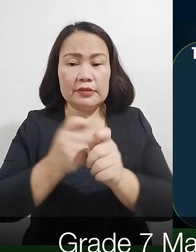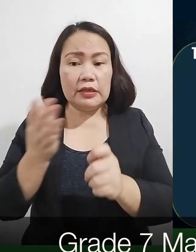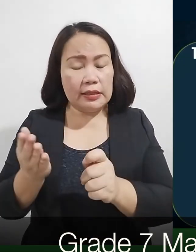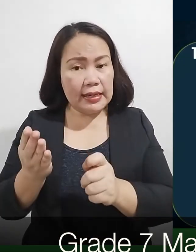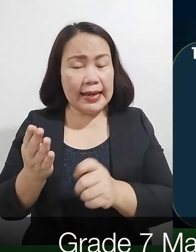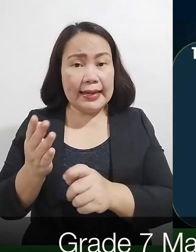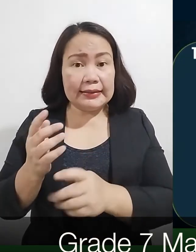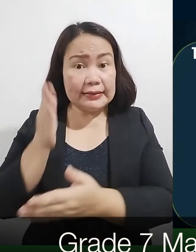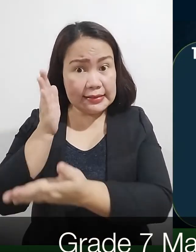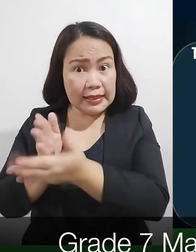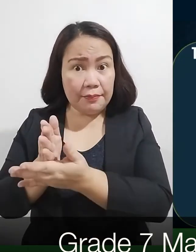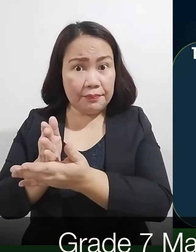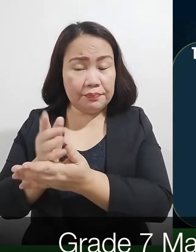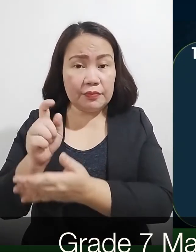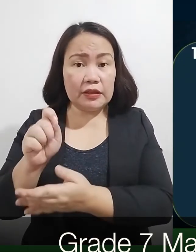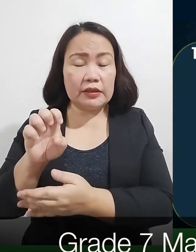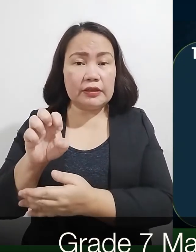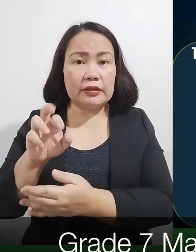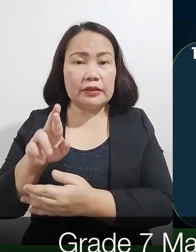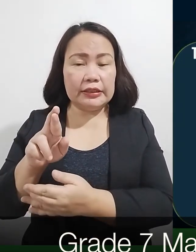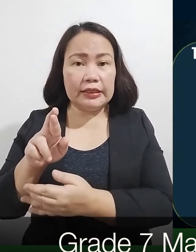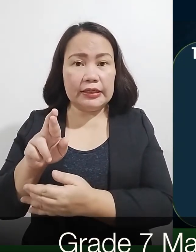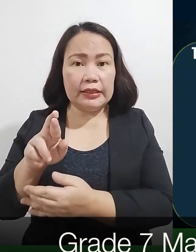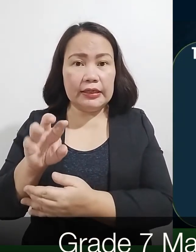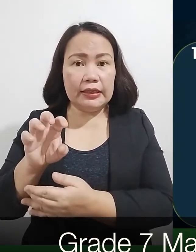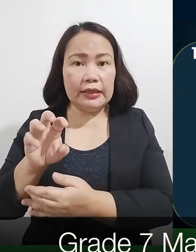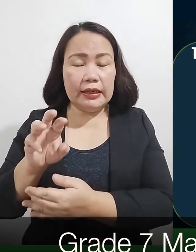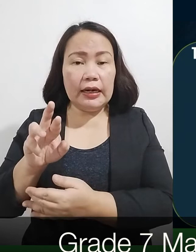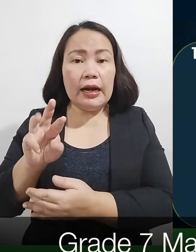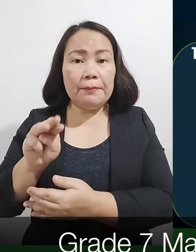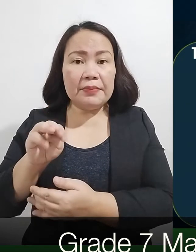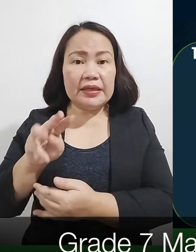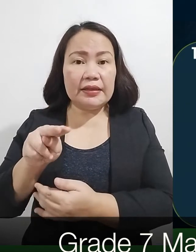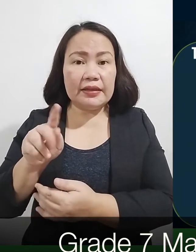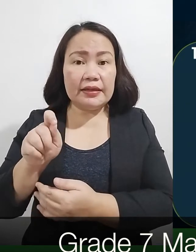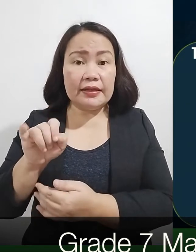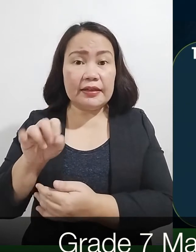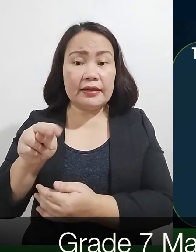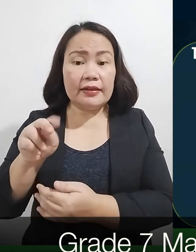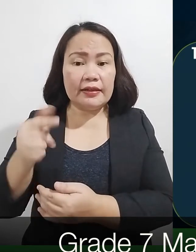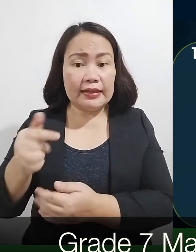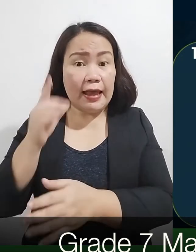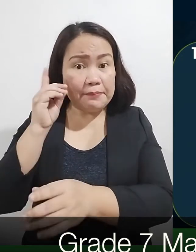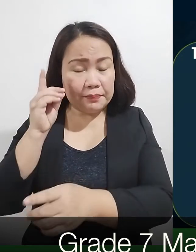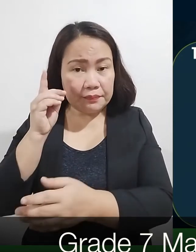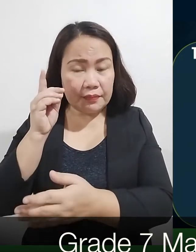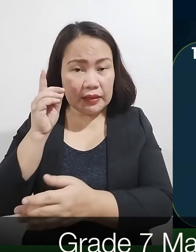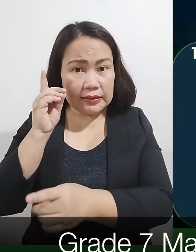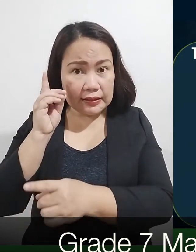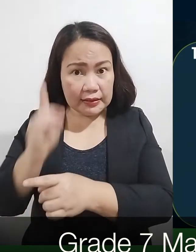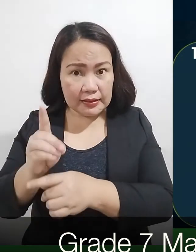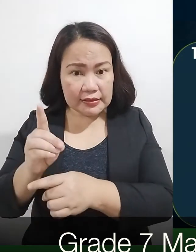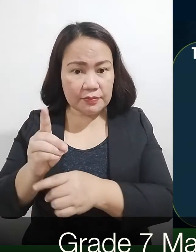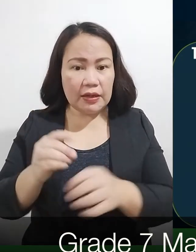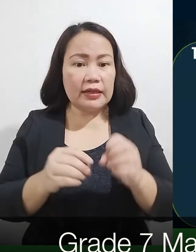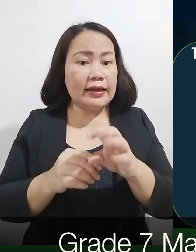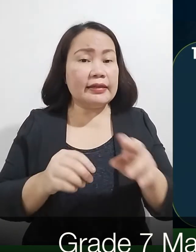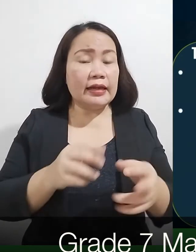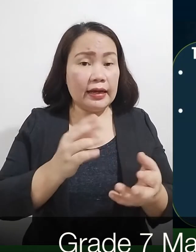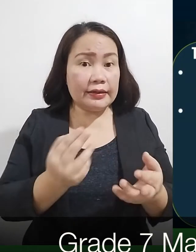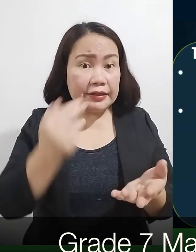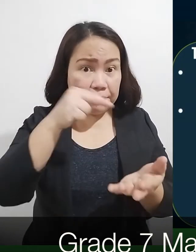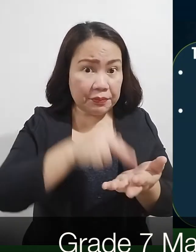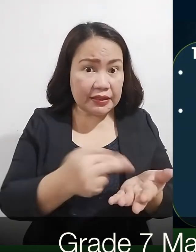the terminating decimals and the repeating decimals. So, let us discuss first the